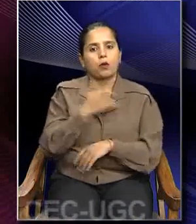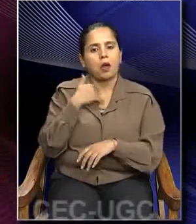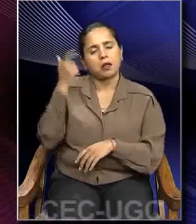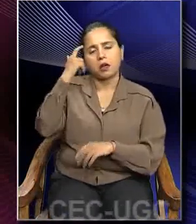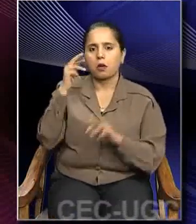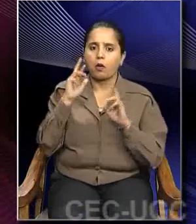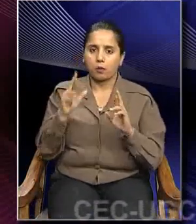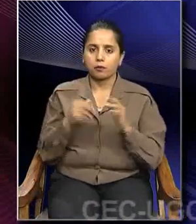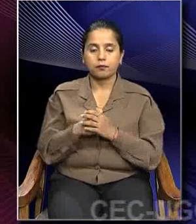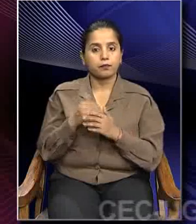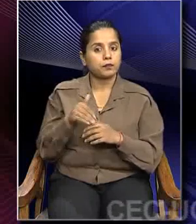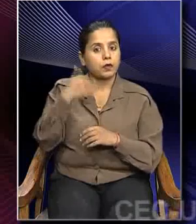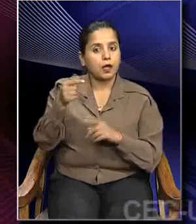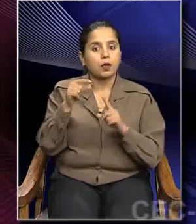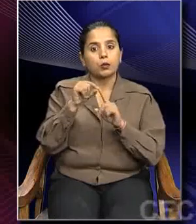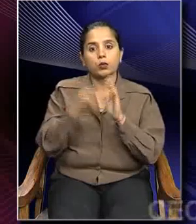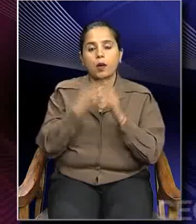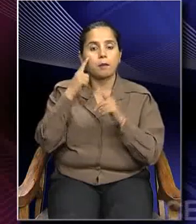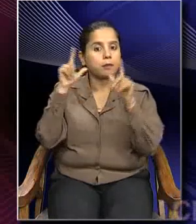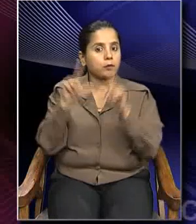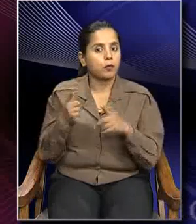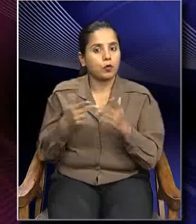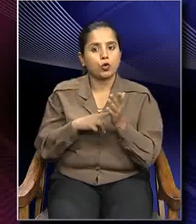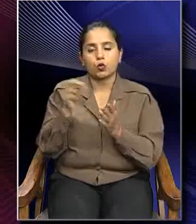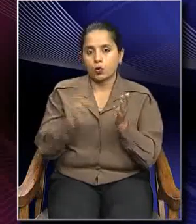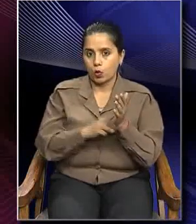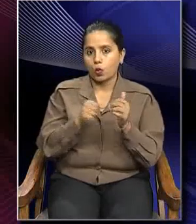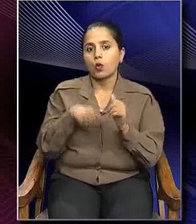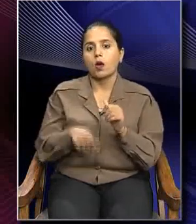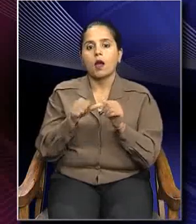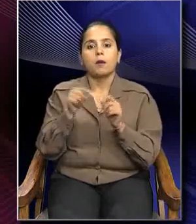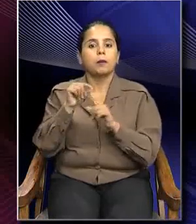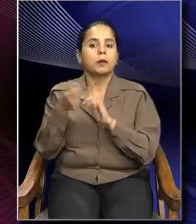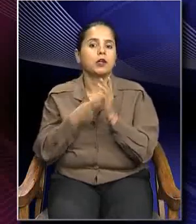of praman is non-apprehension or anupalabdhi.